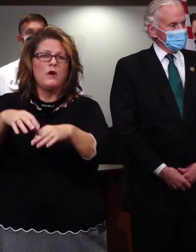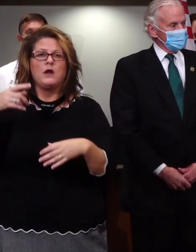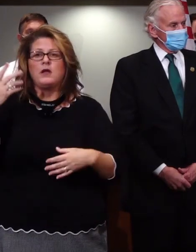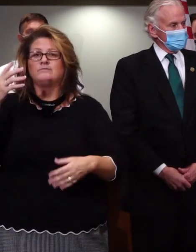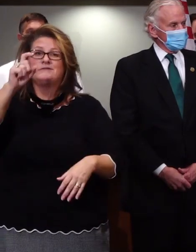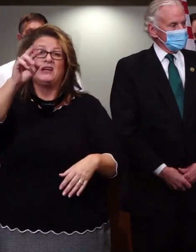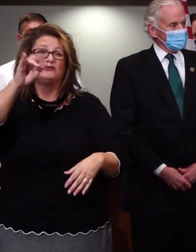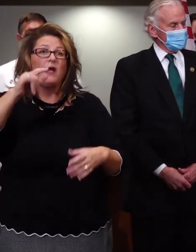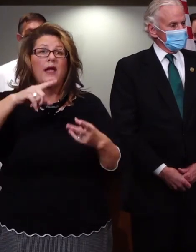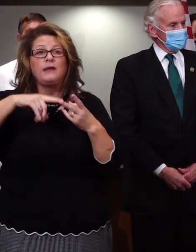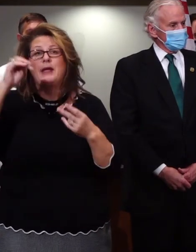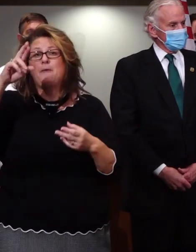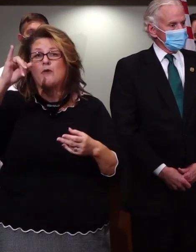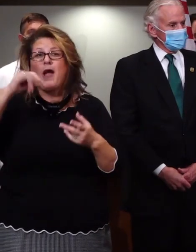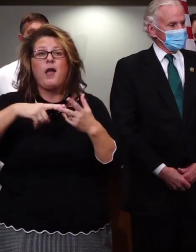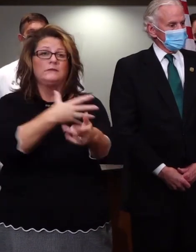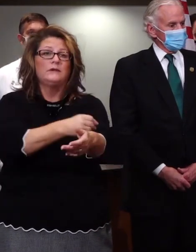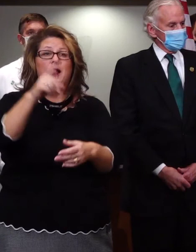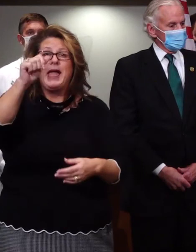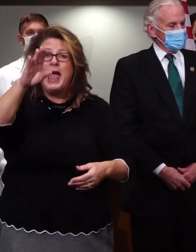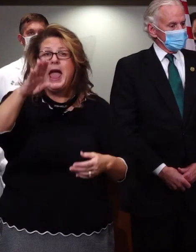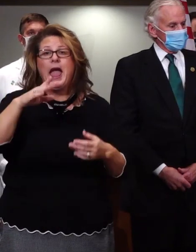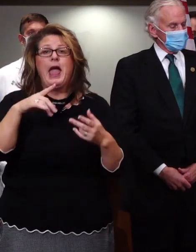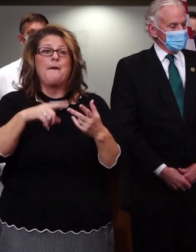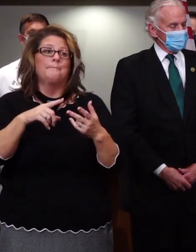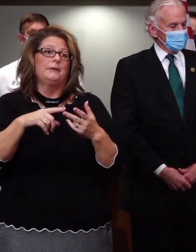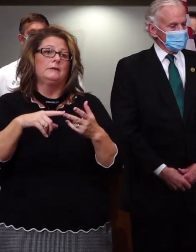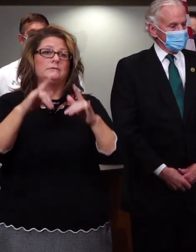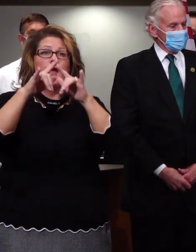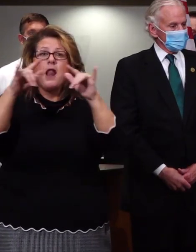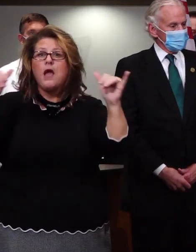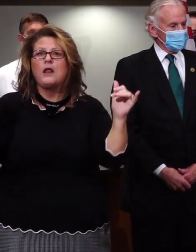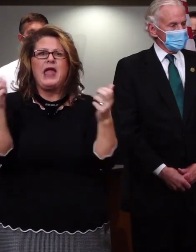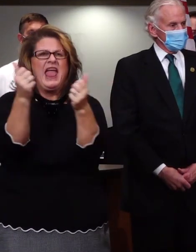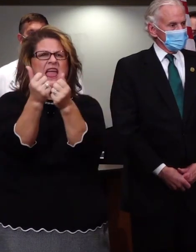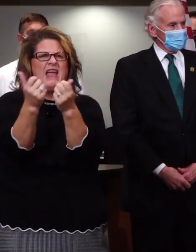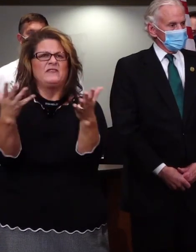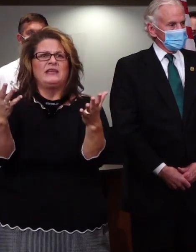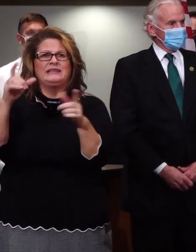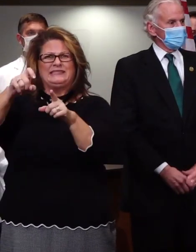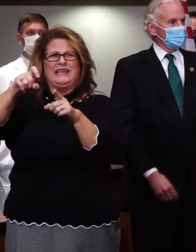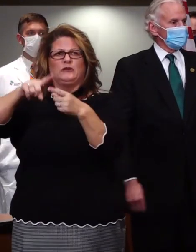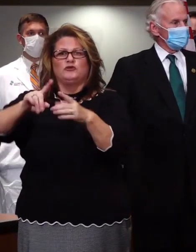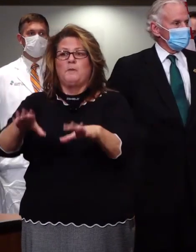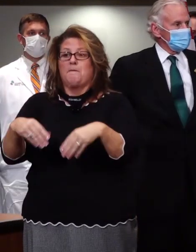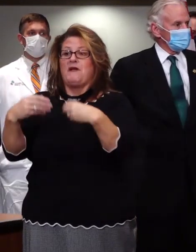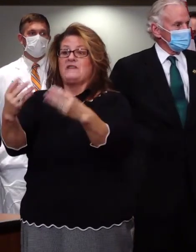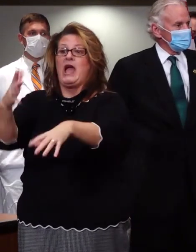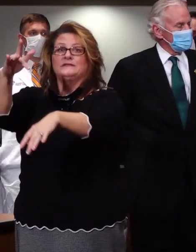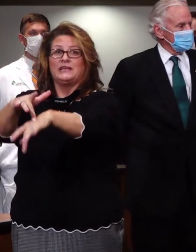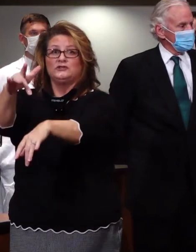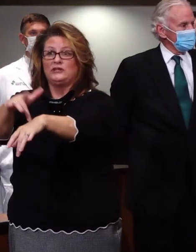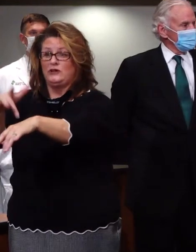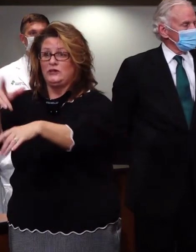diagnostic purposes, the laboratory workers, the x-ray technicians, and so forth, everything that's needed to provide care to